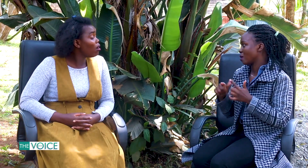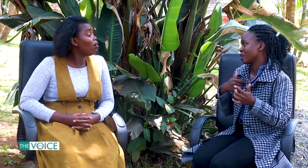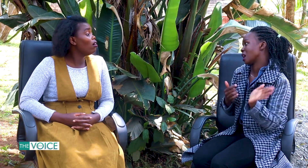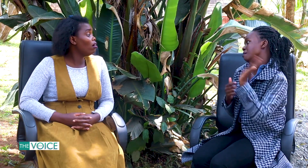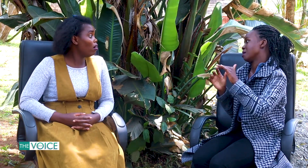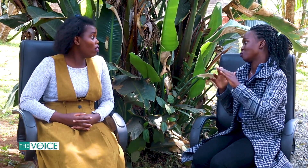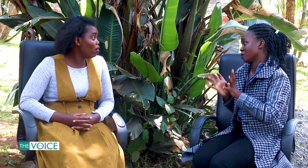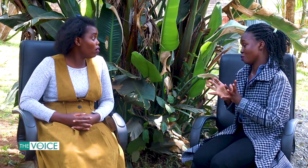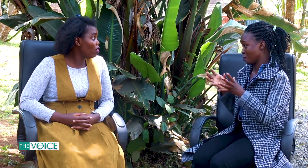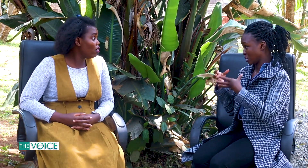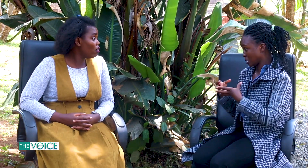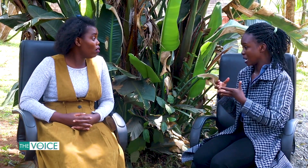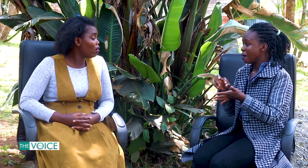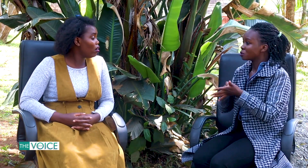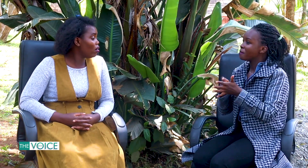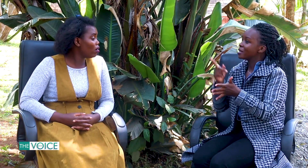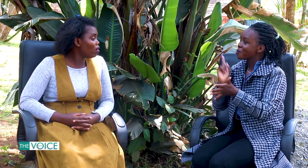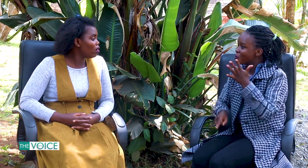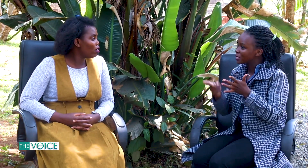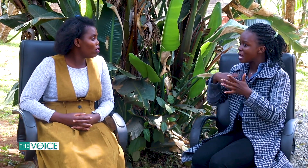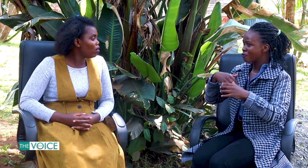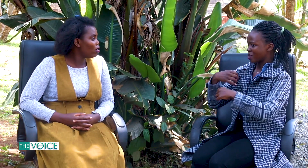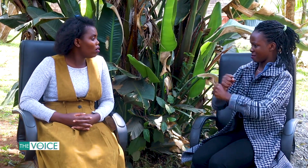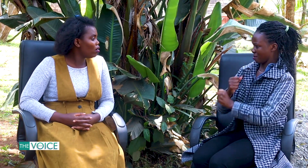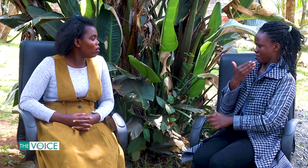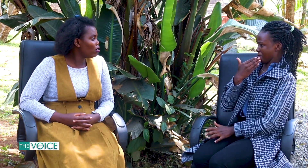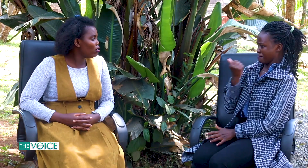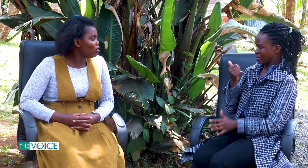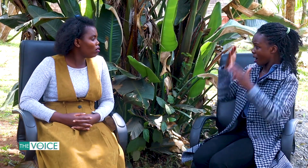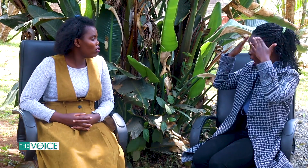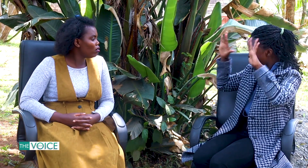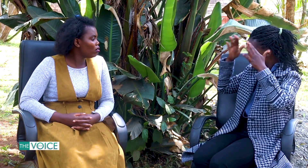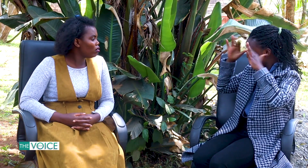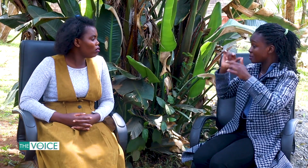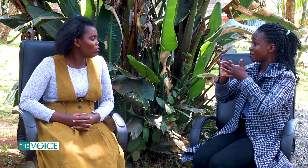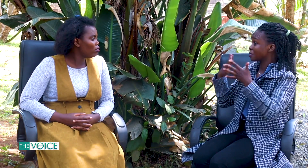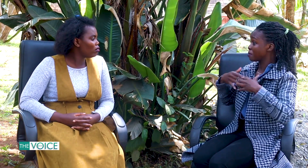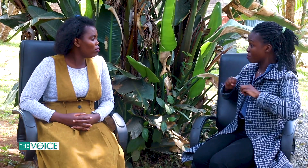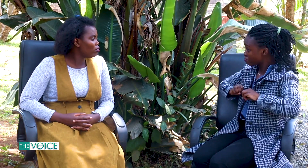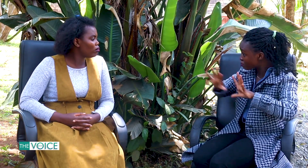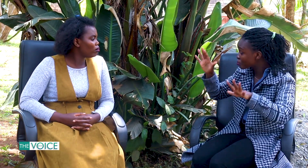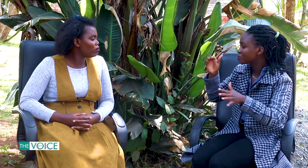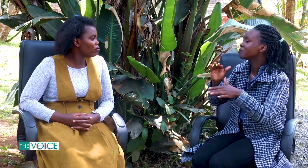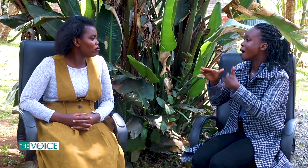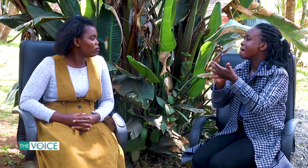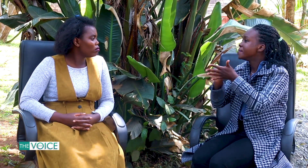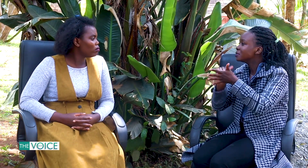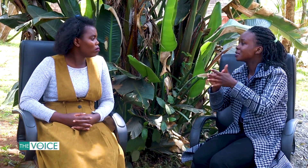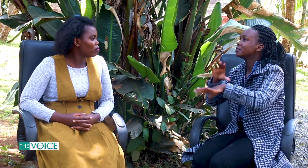from the society. Hence, the challenges keep growing bigger and bigger. But in the society, I really am feeling confident that